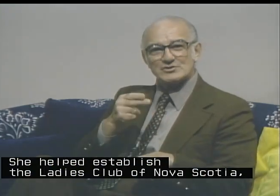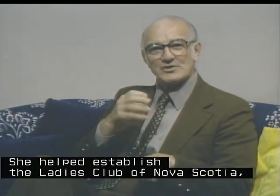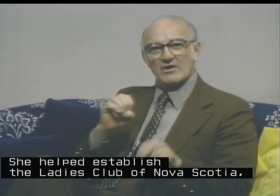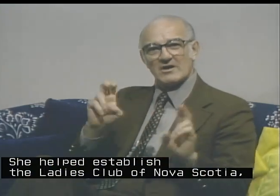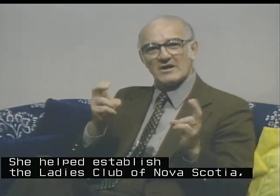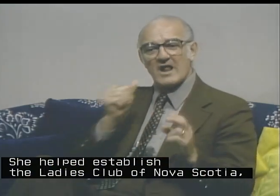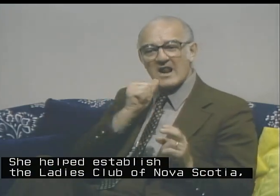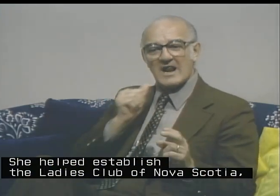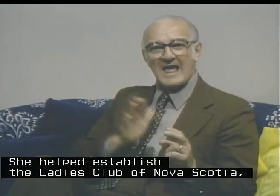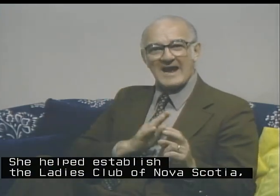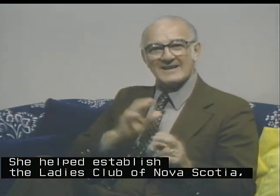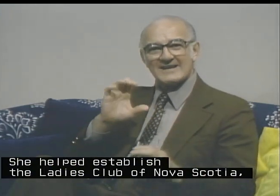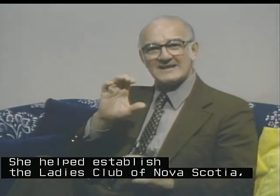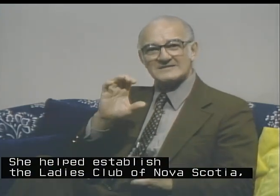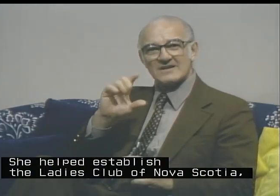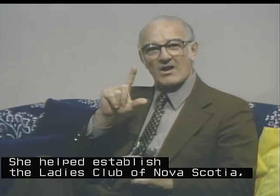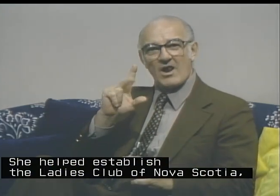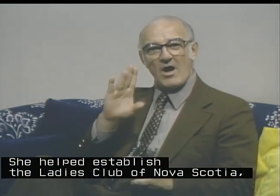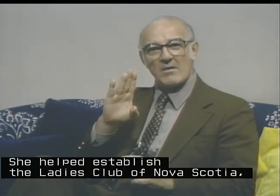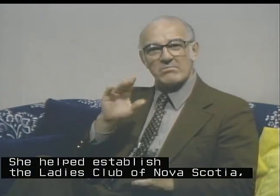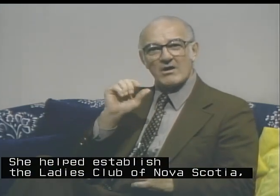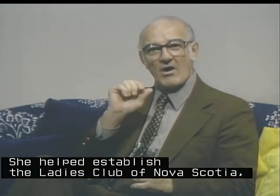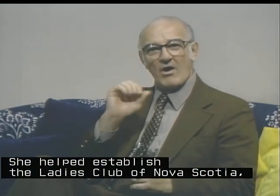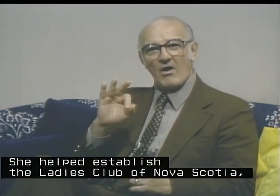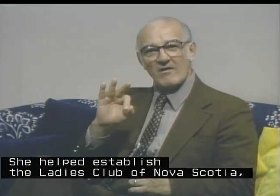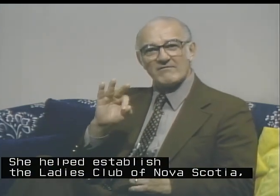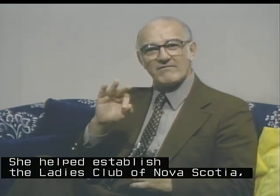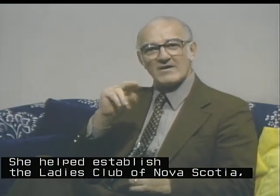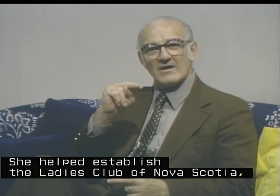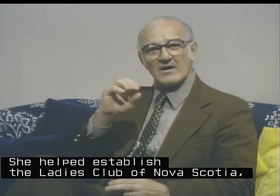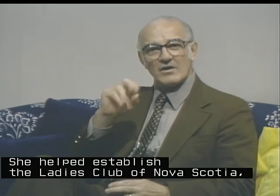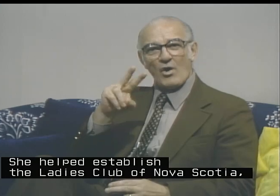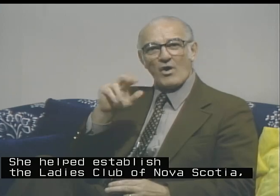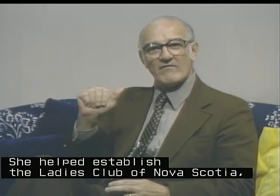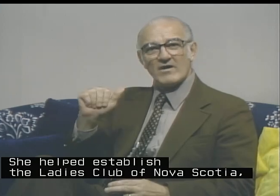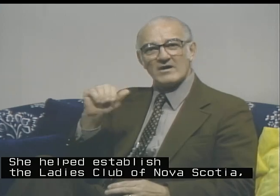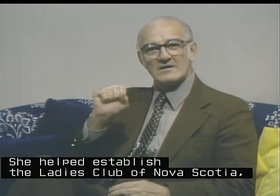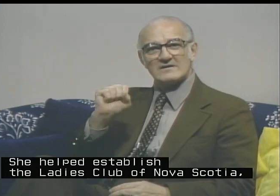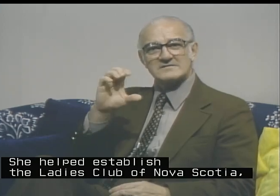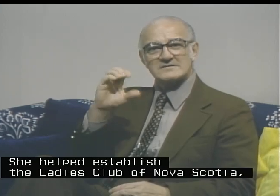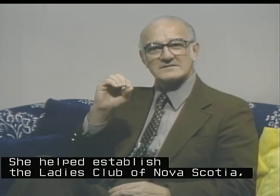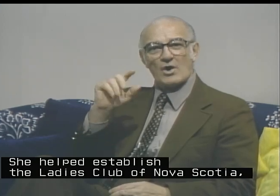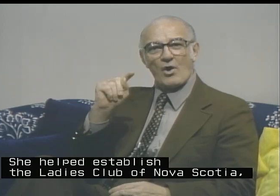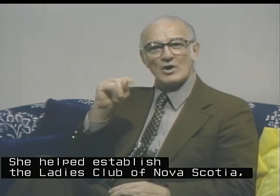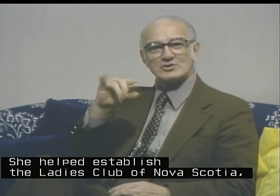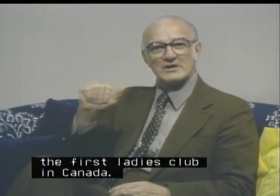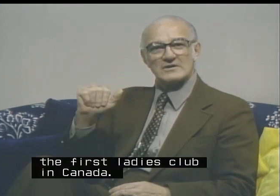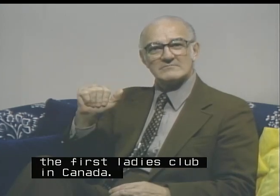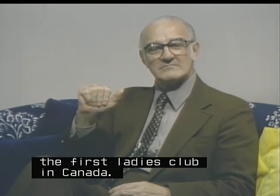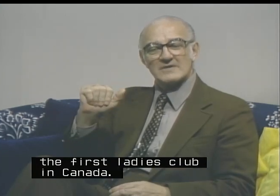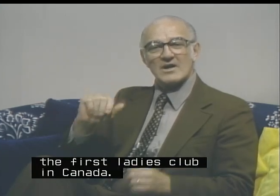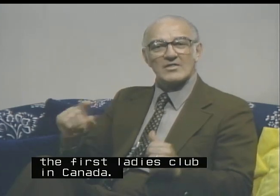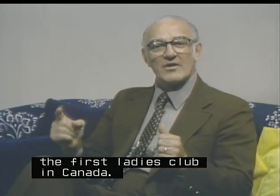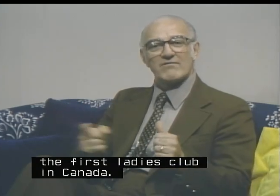the Ladies Club of Nova Scotia, the